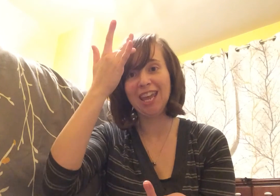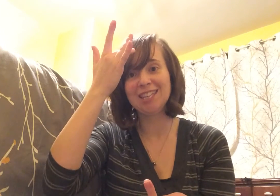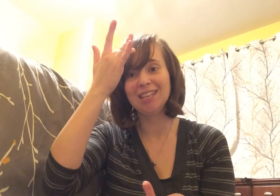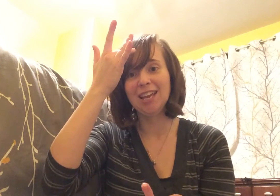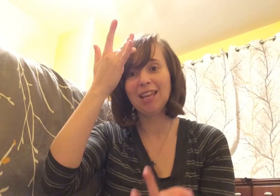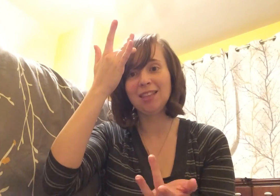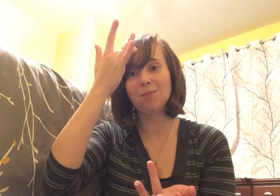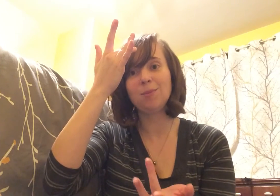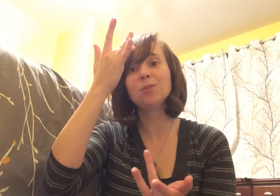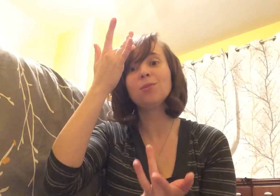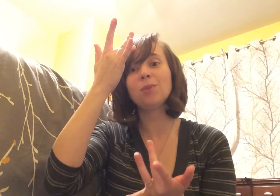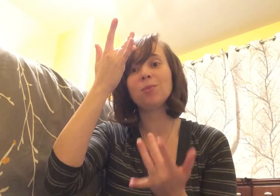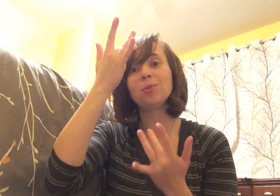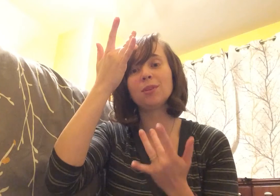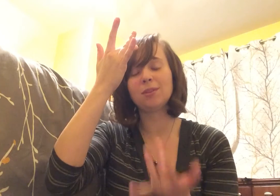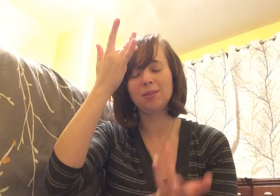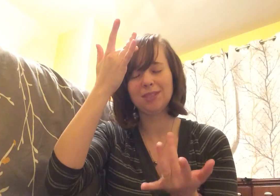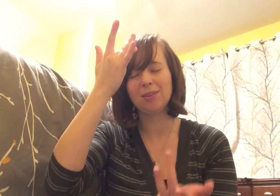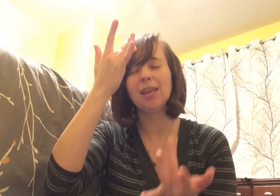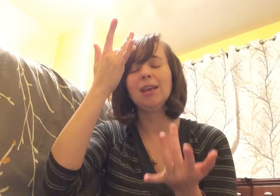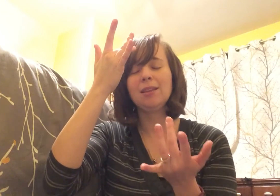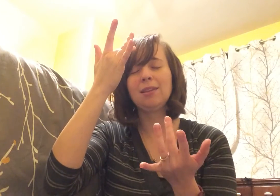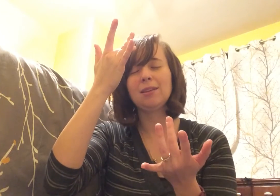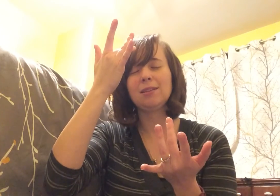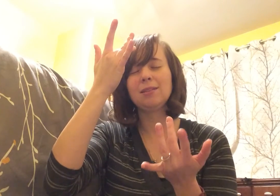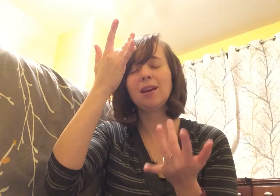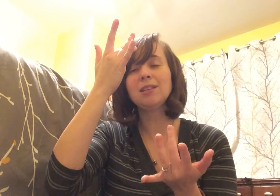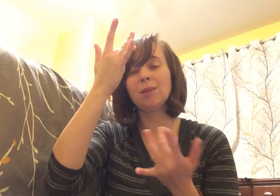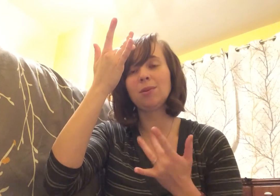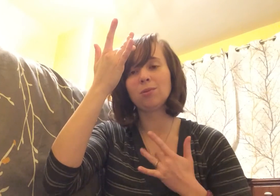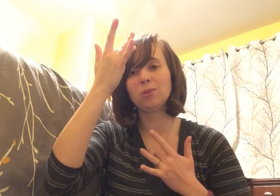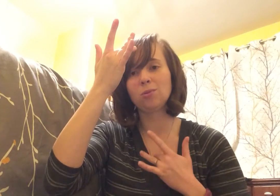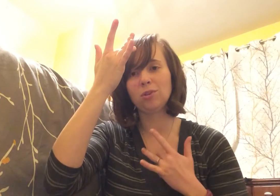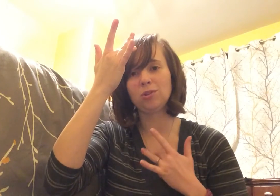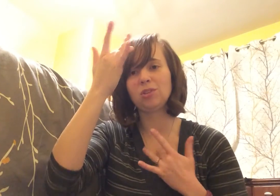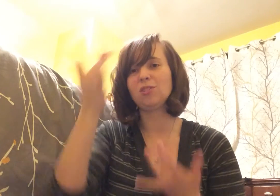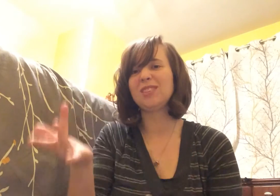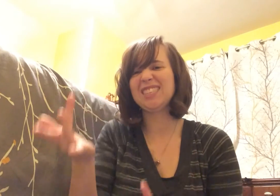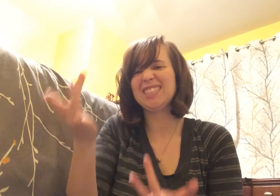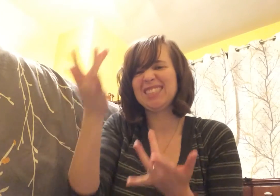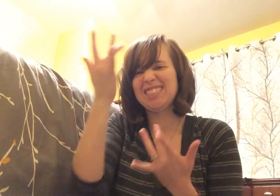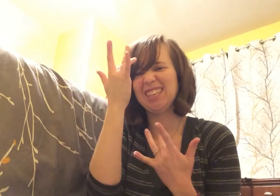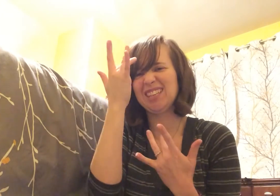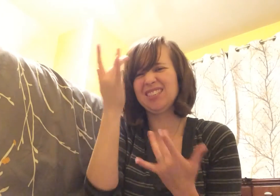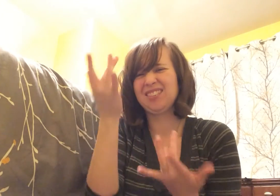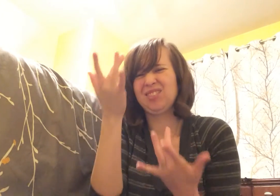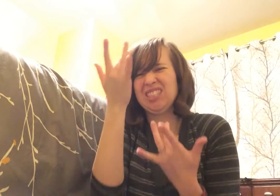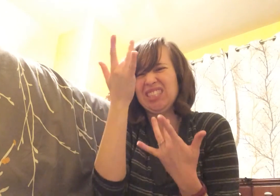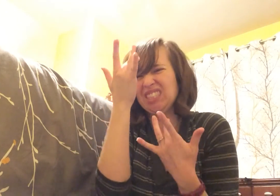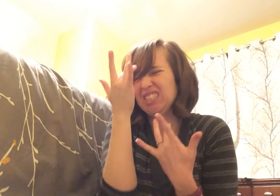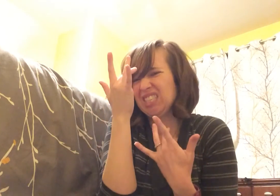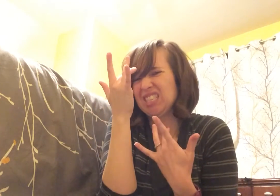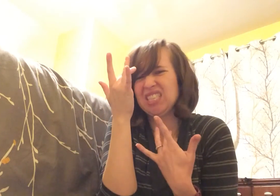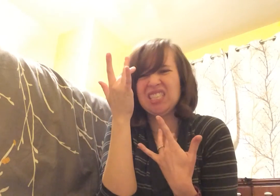head, and then the middle one will the non-dominant goes towards your sternum. So this is sick. I'm really sick.